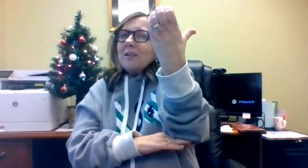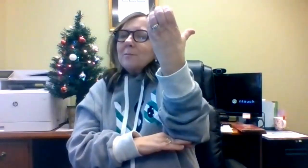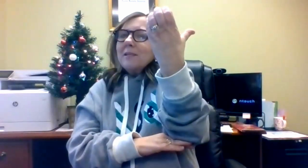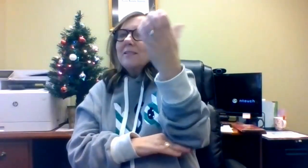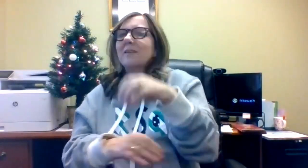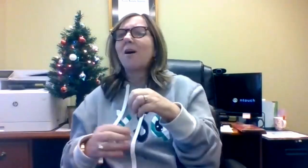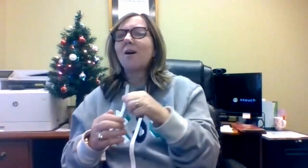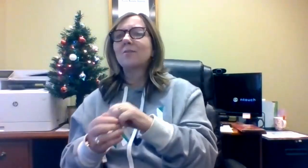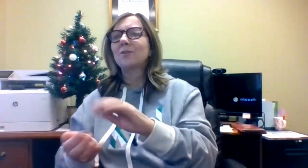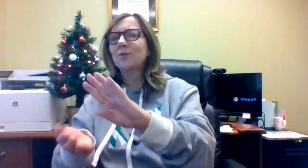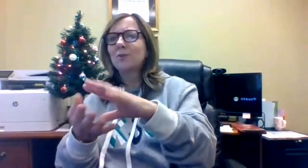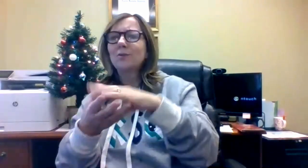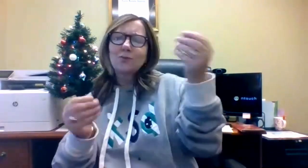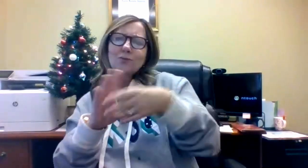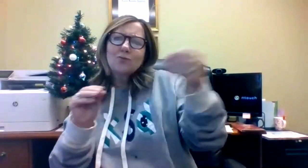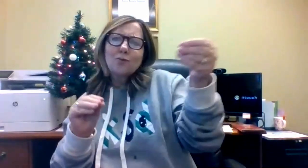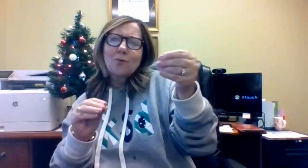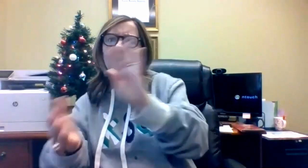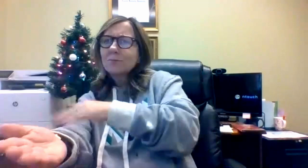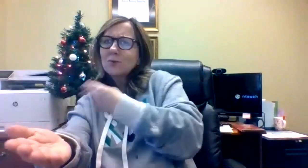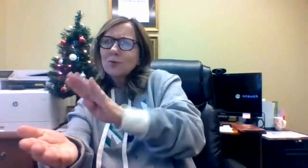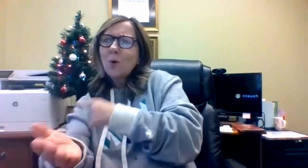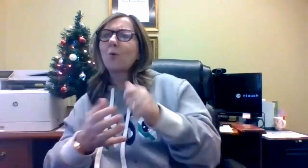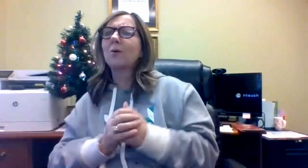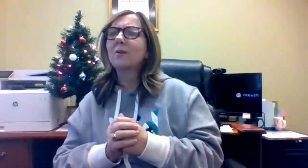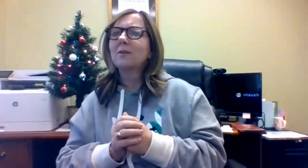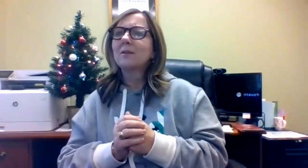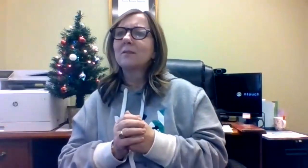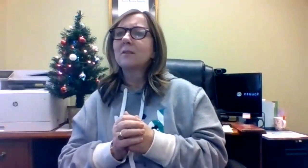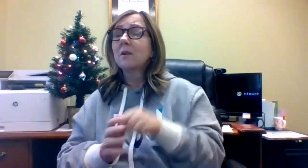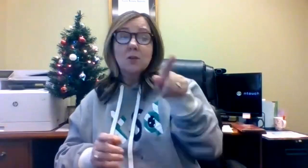Christmas songs for you and read you some stories.